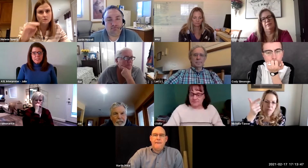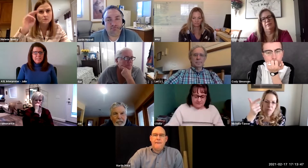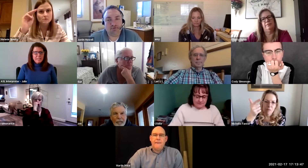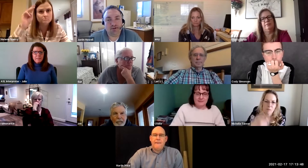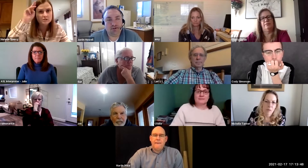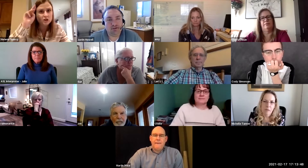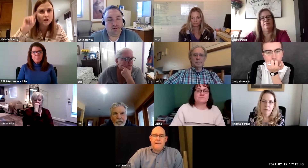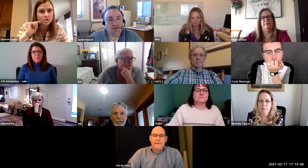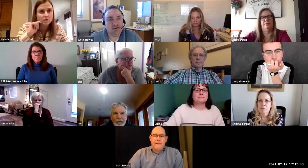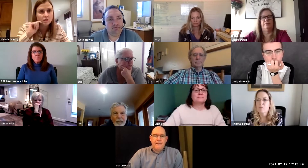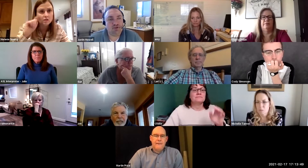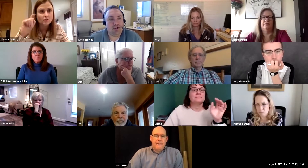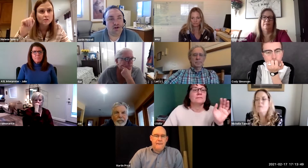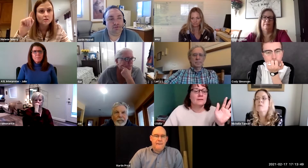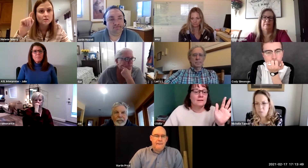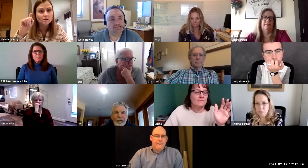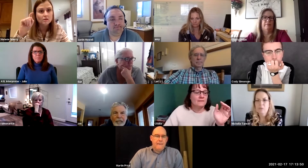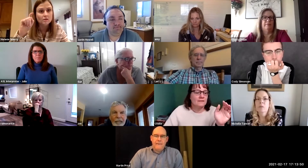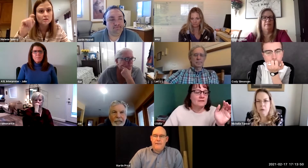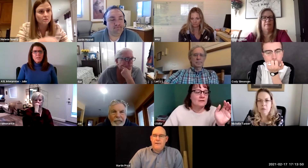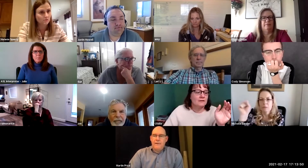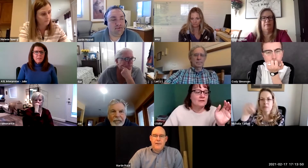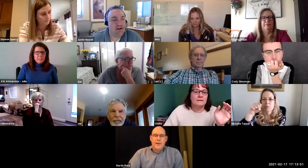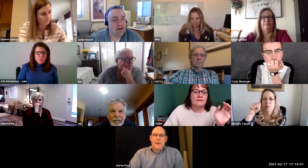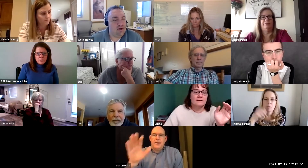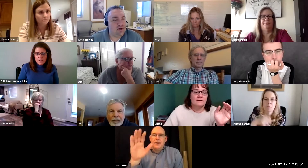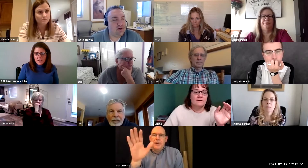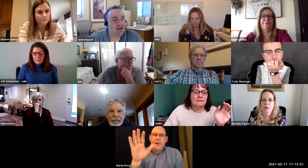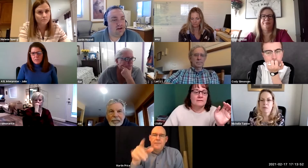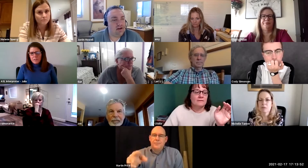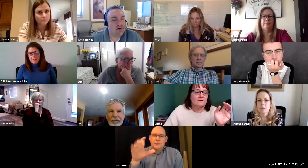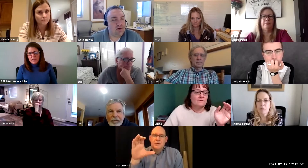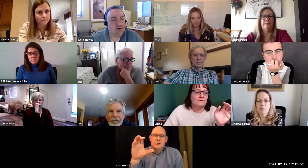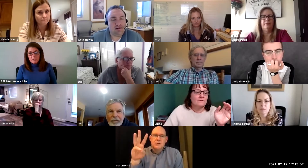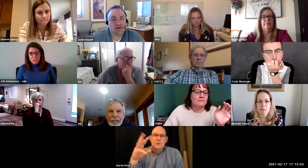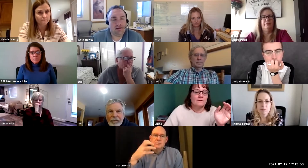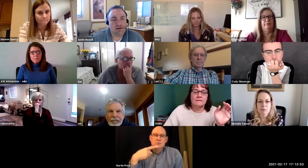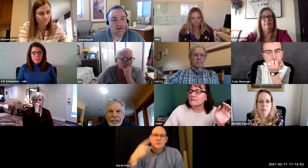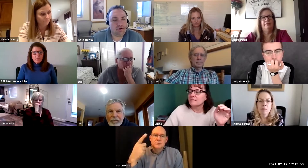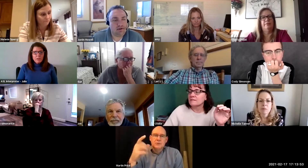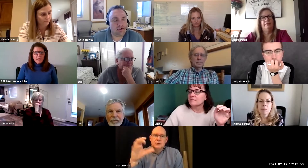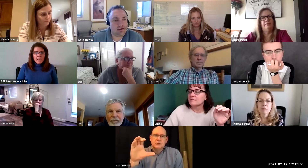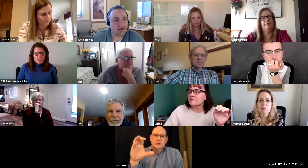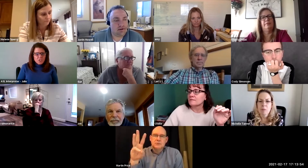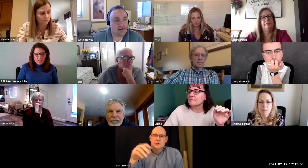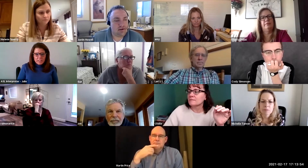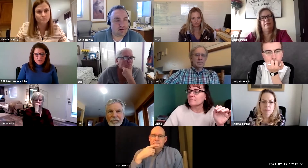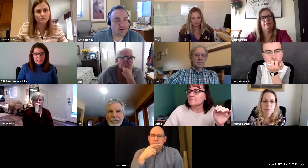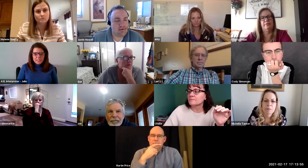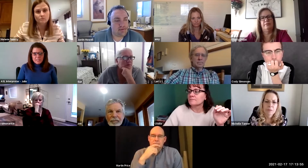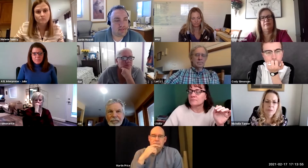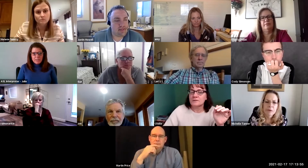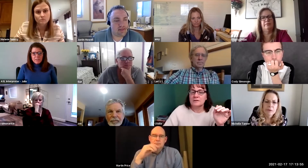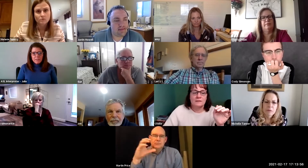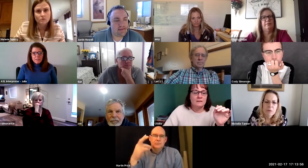Michelle says I second. Michelle. And Melanie's just asking for clarification. It was Michelle. And Shelley, you